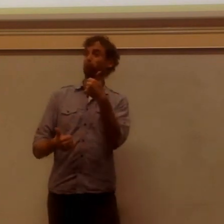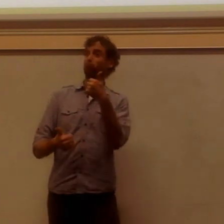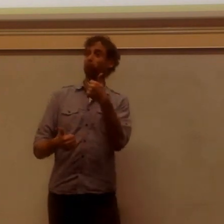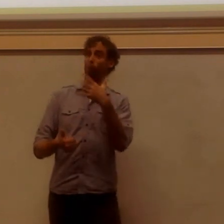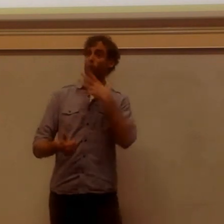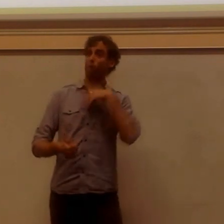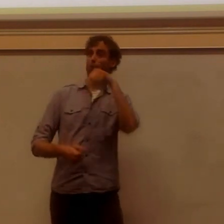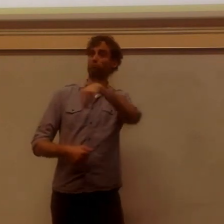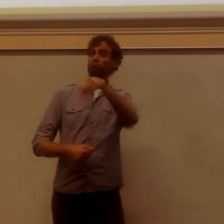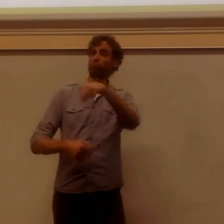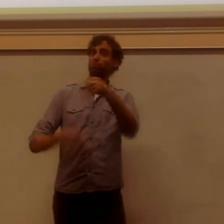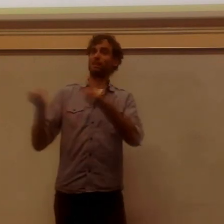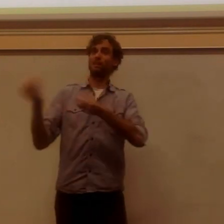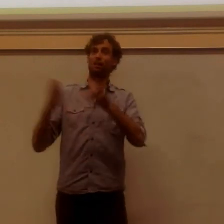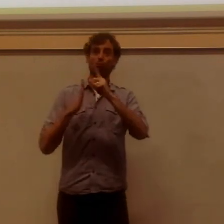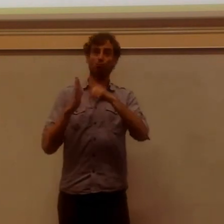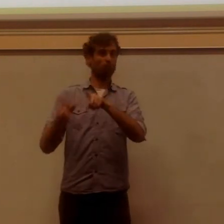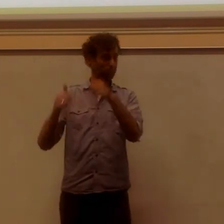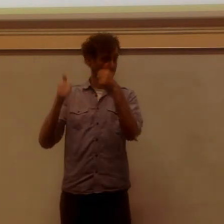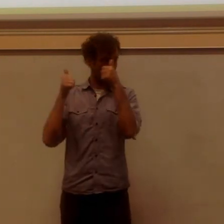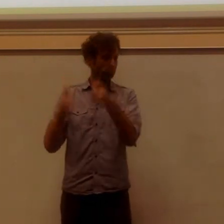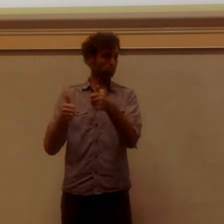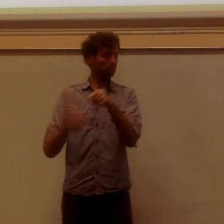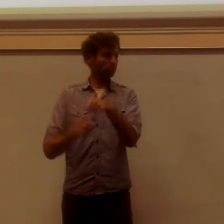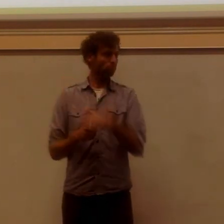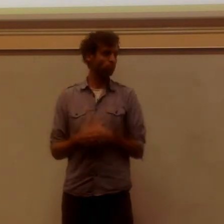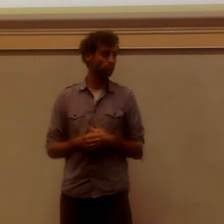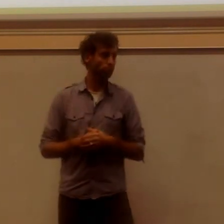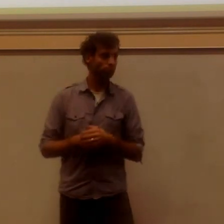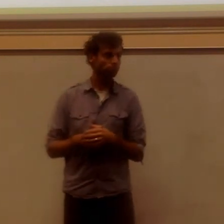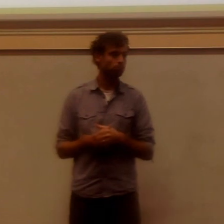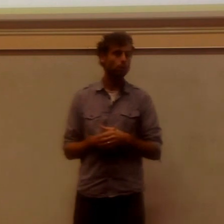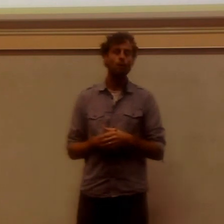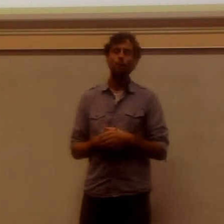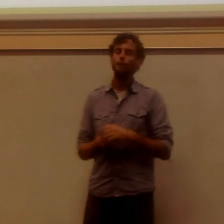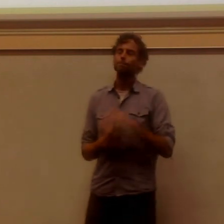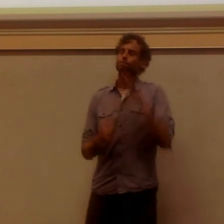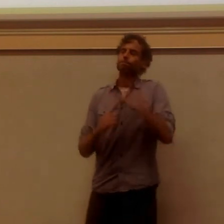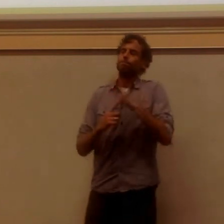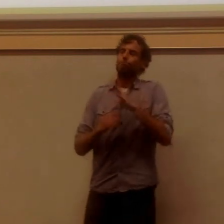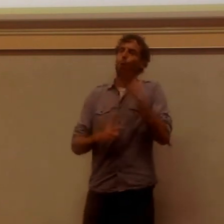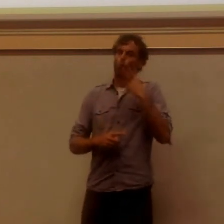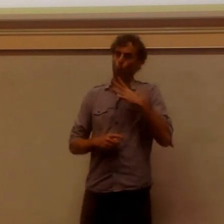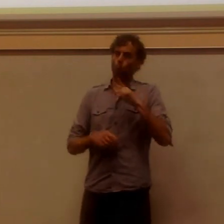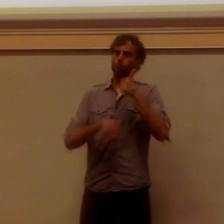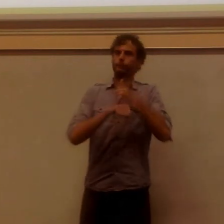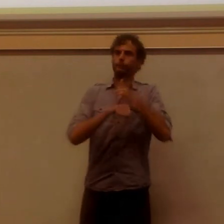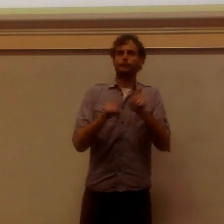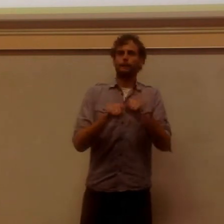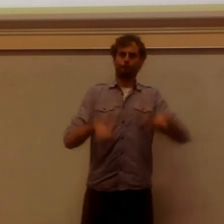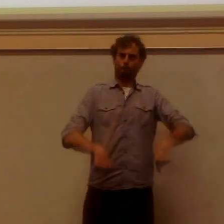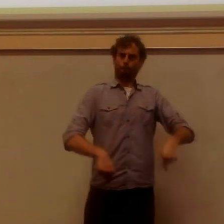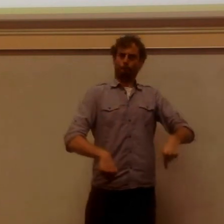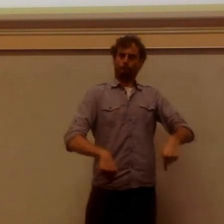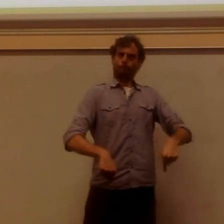So overall, the deaf participants generally welcomed the idea of the Insign project, and they wanted to see the same